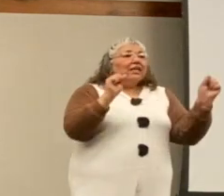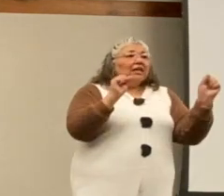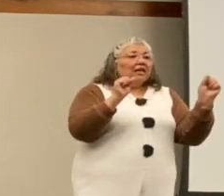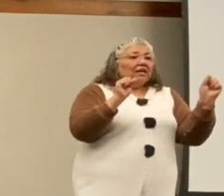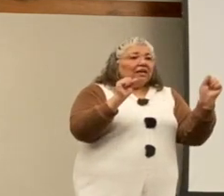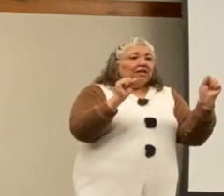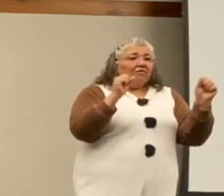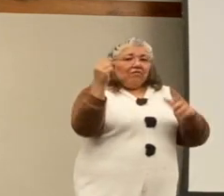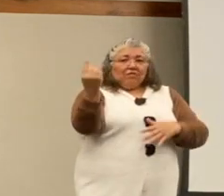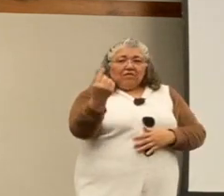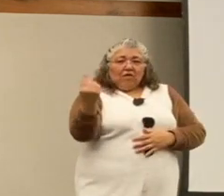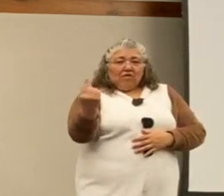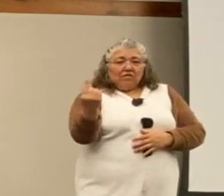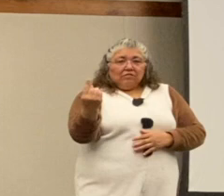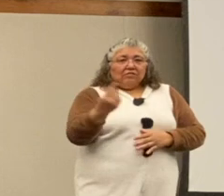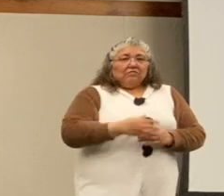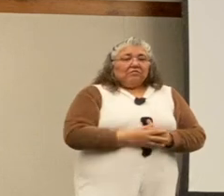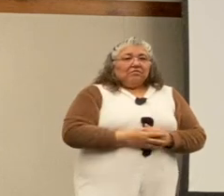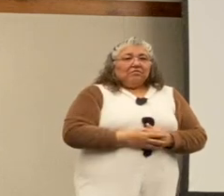lost."